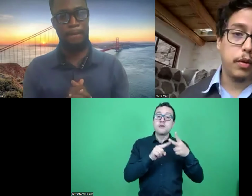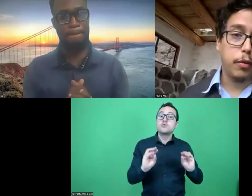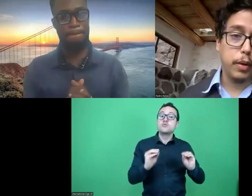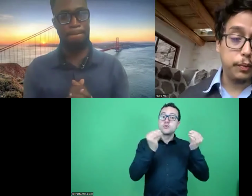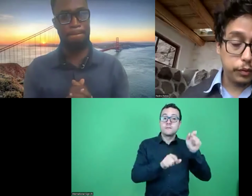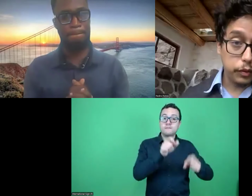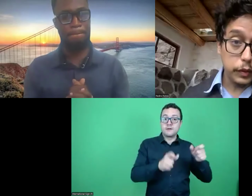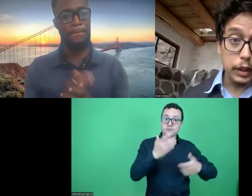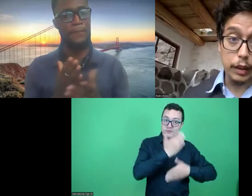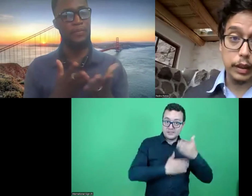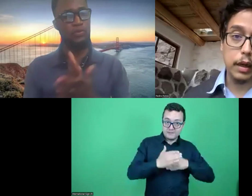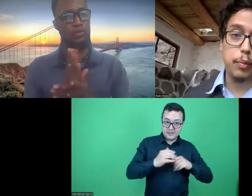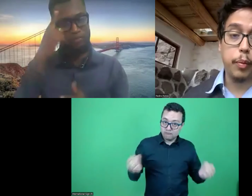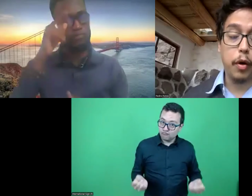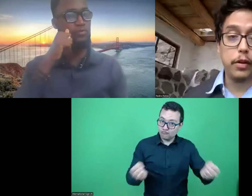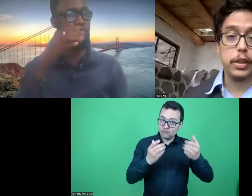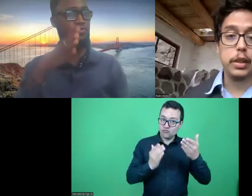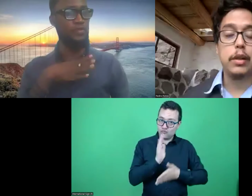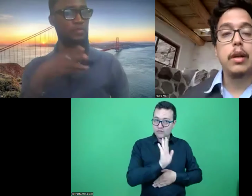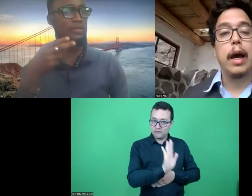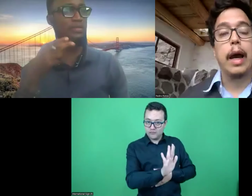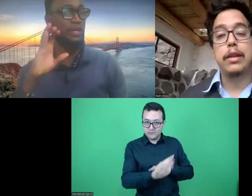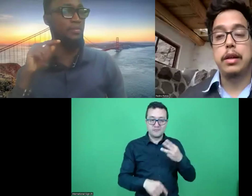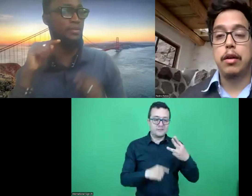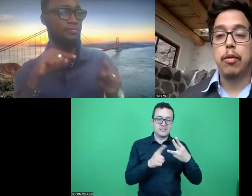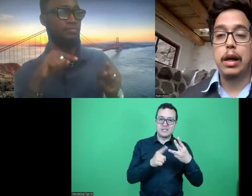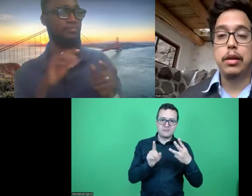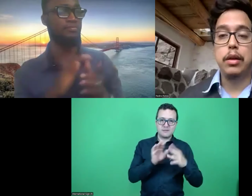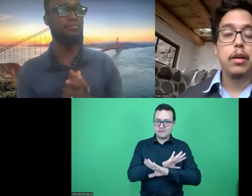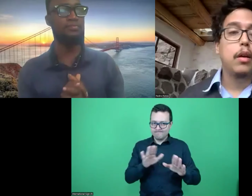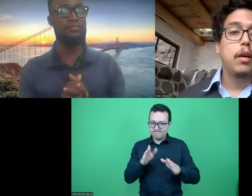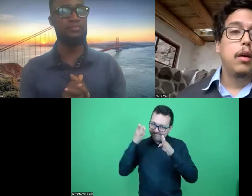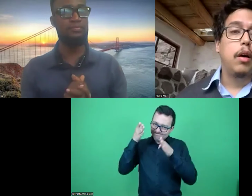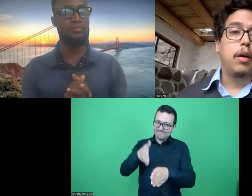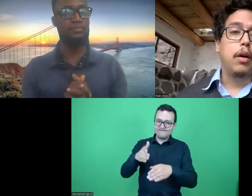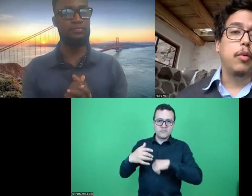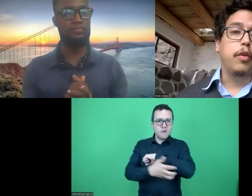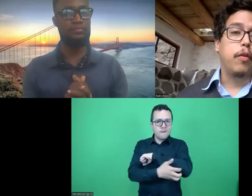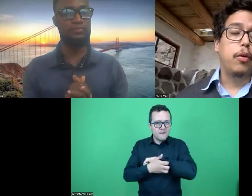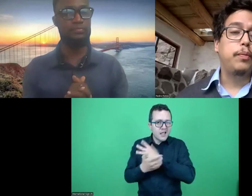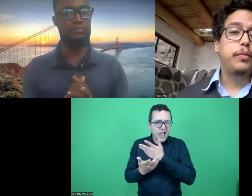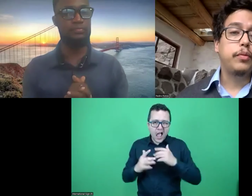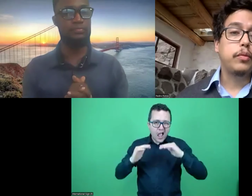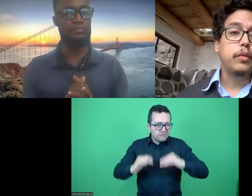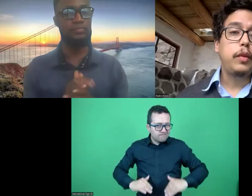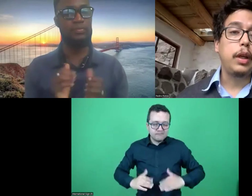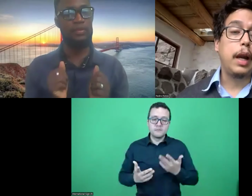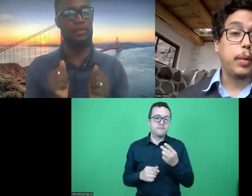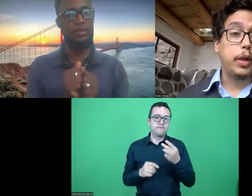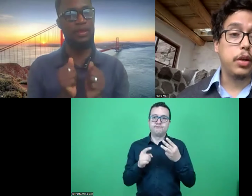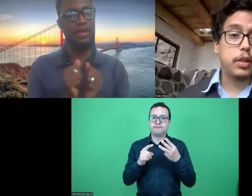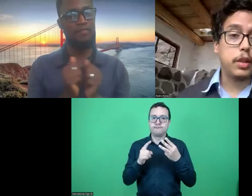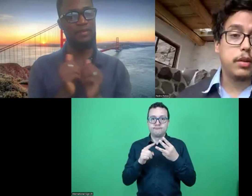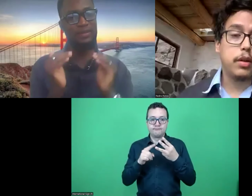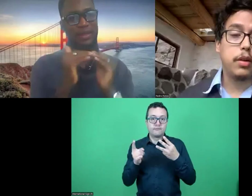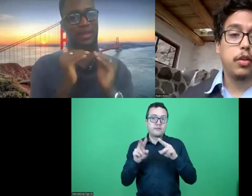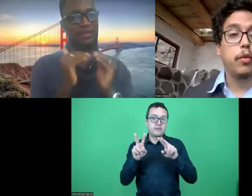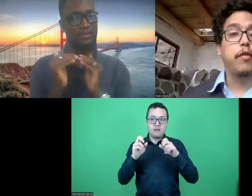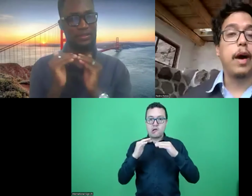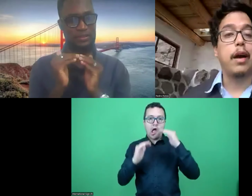Number 3, tackling poverty and inequality. Number 4, climate